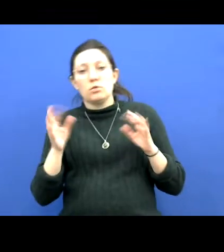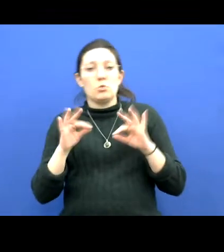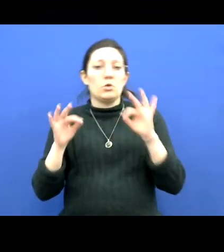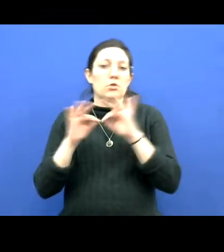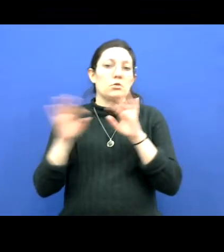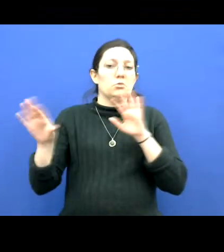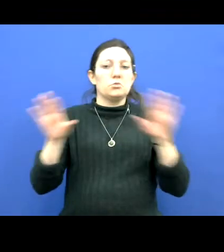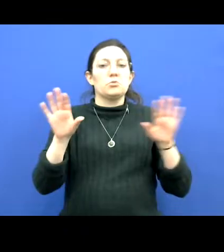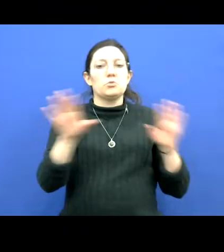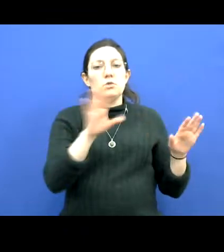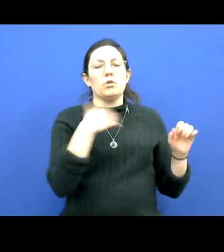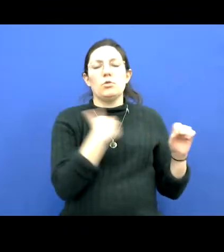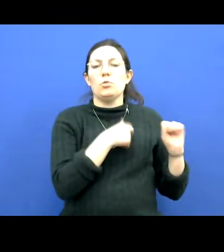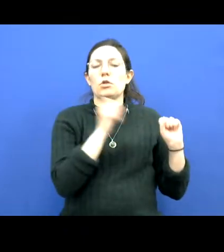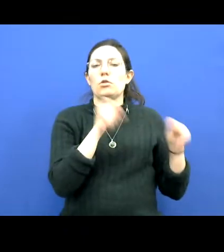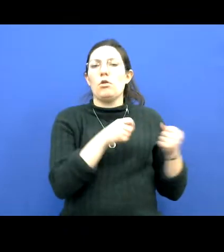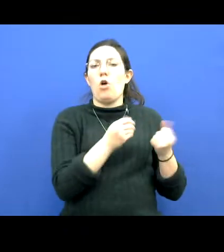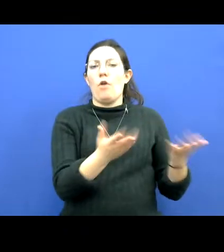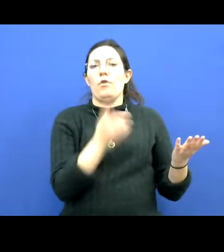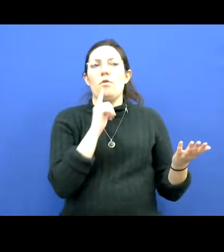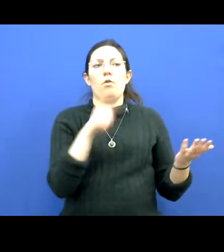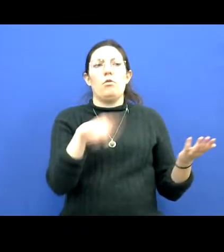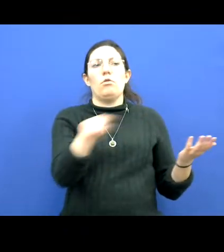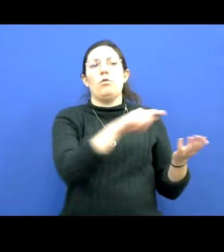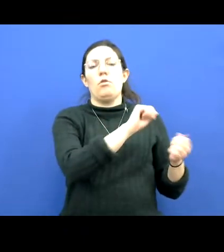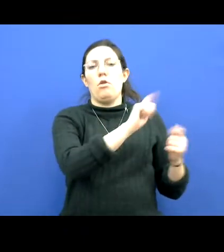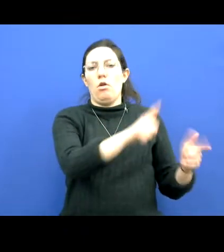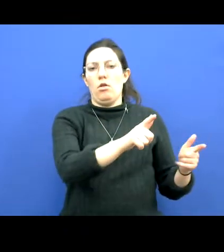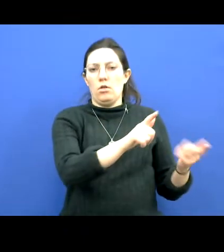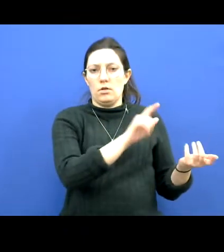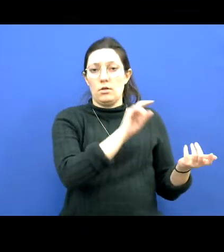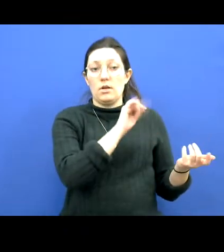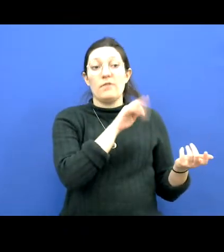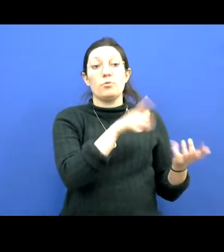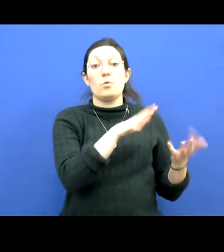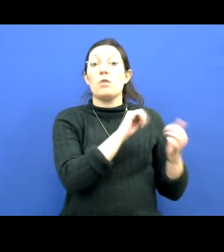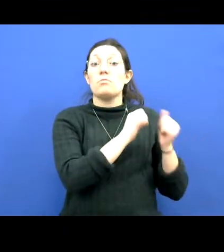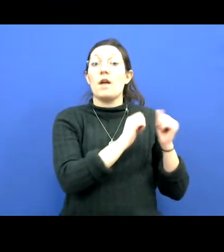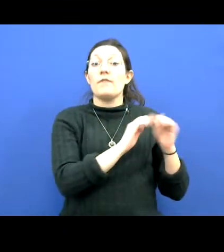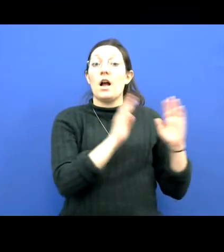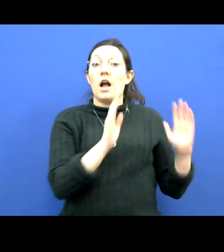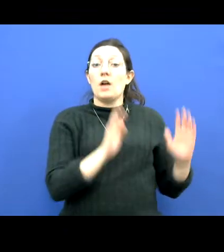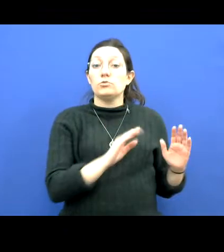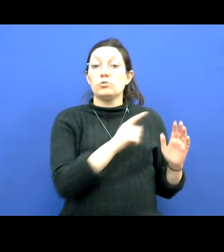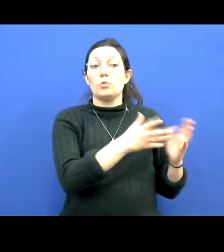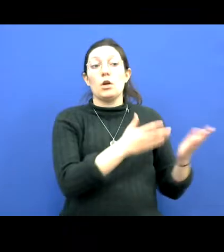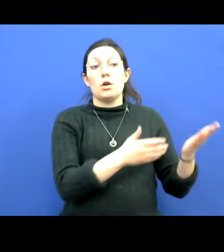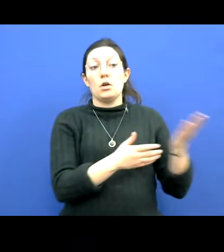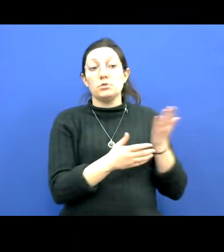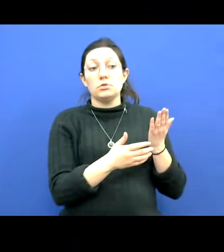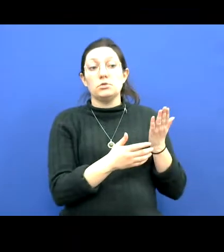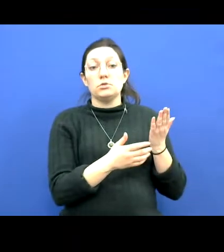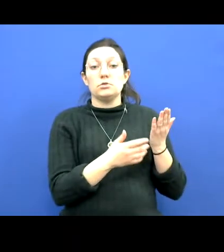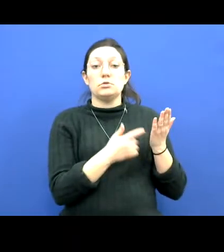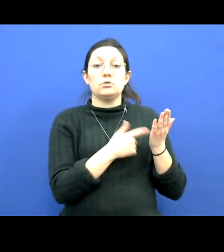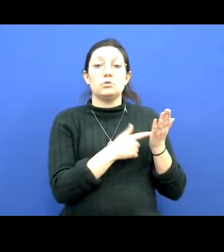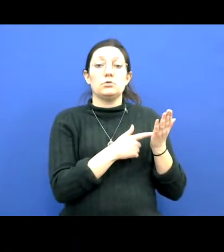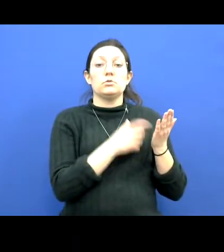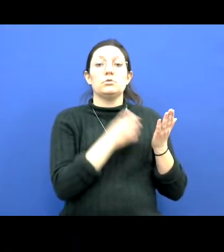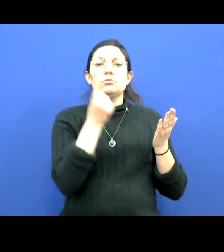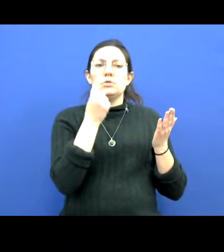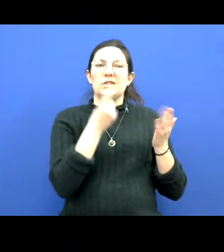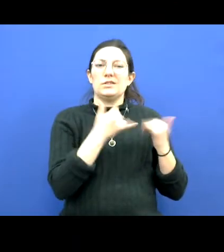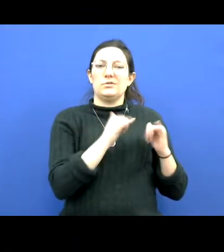the bureaucratic burden when they need to modify their homes while still protecting the historic